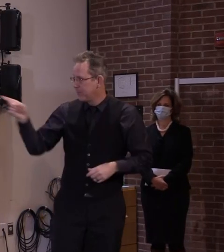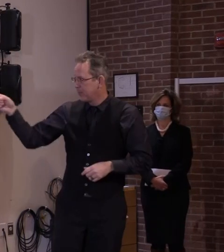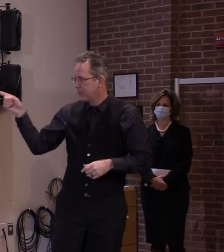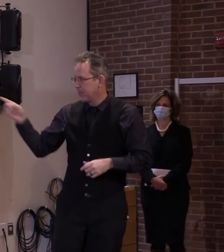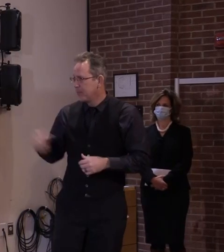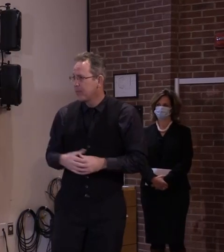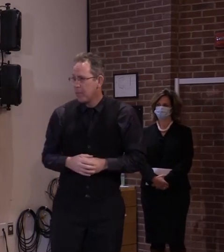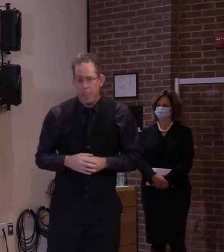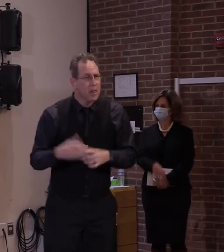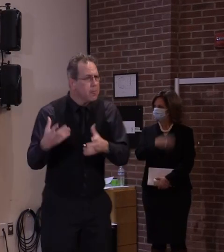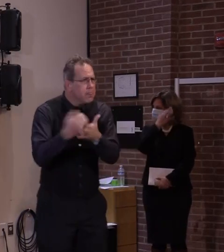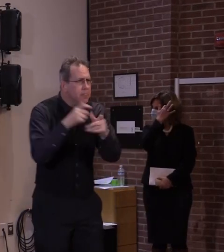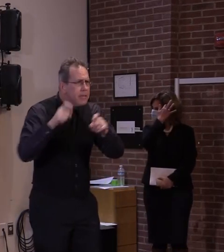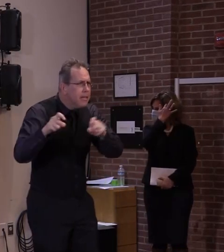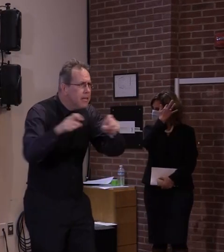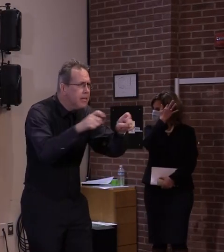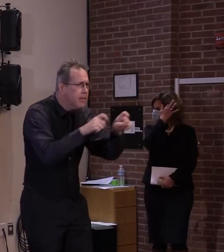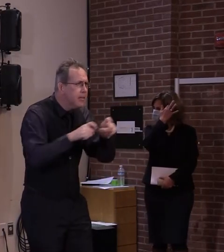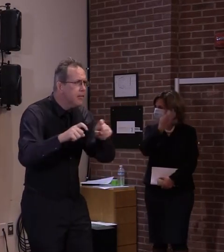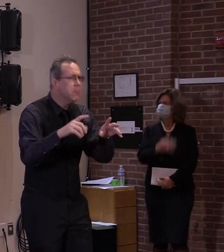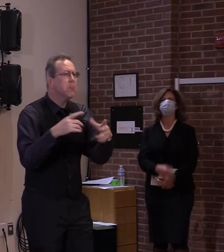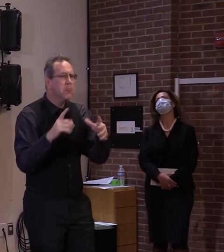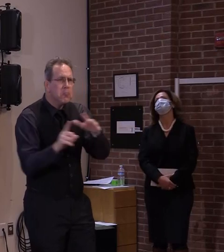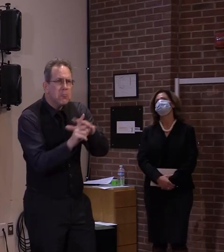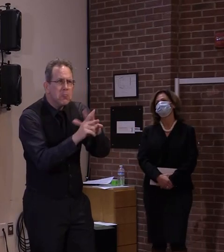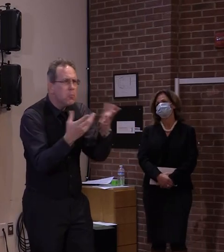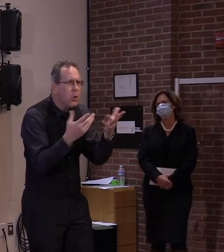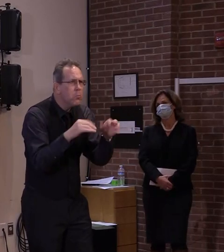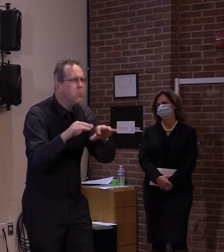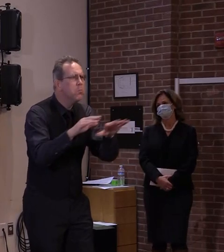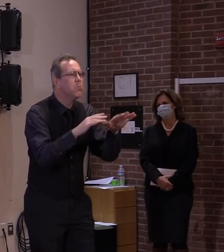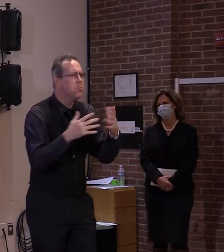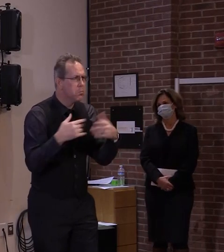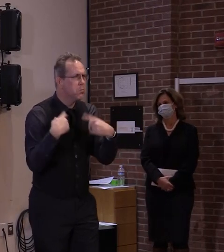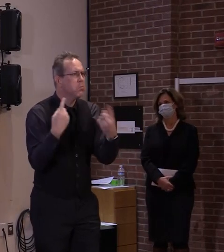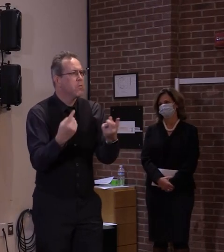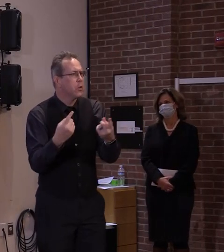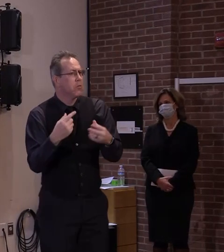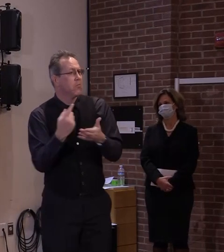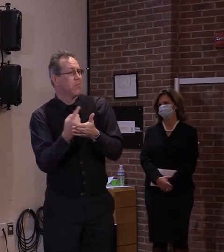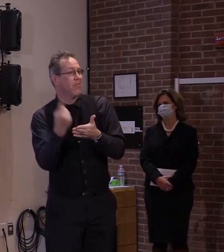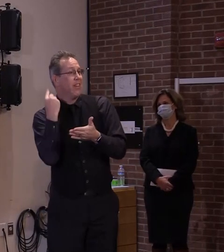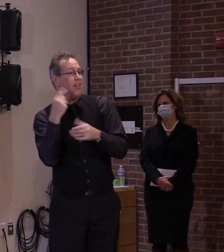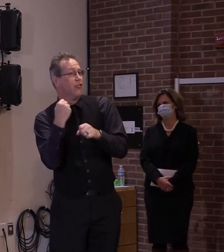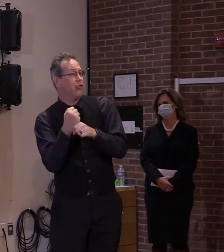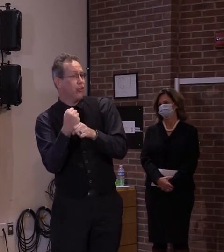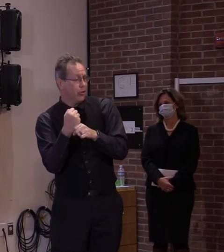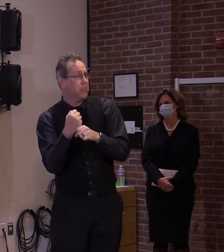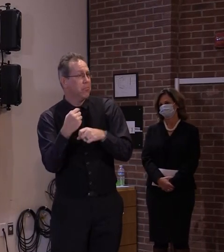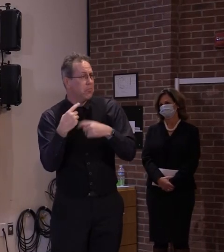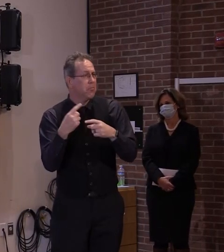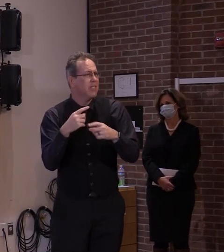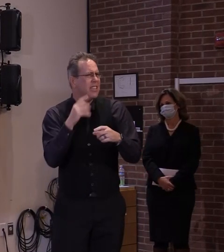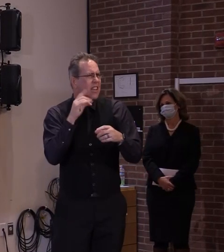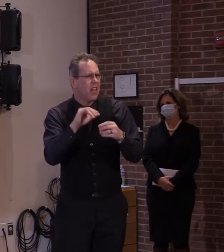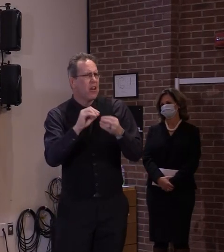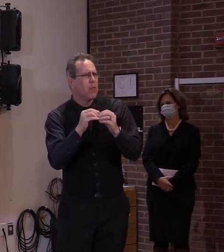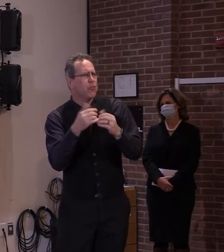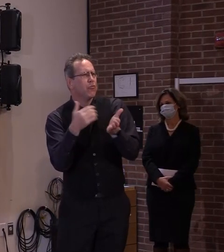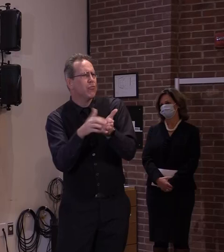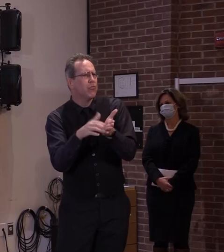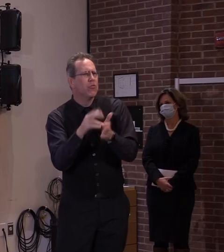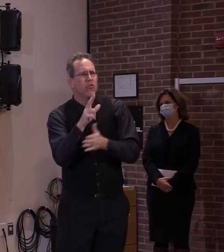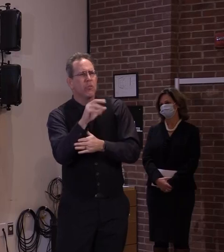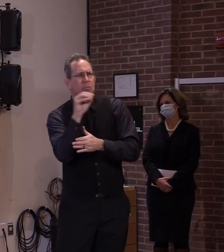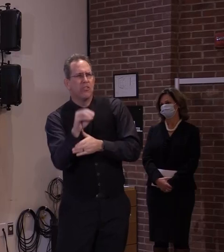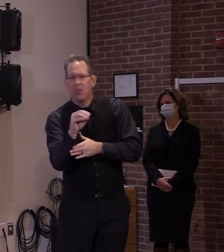semester. Those cases also made up a much smaller percentage of the overall cases that we saw in Vermont, about 3% of all cases in